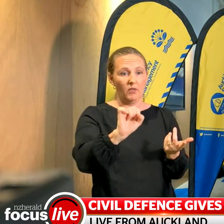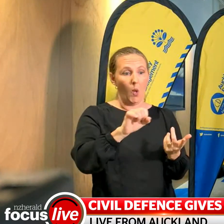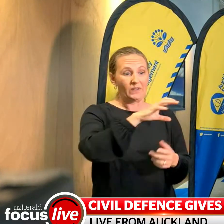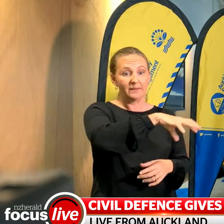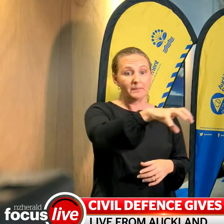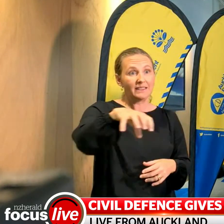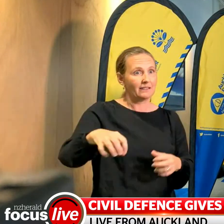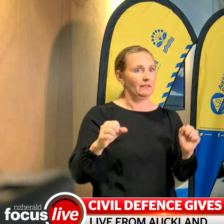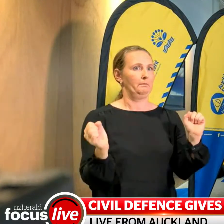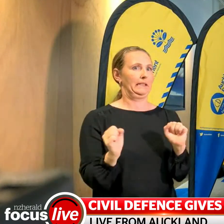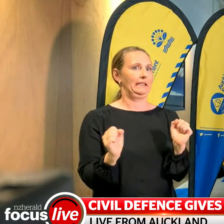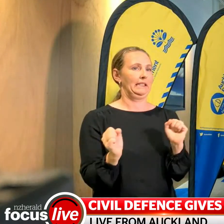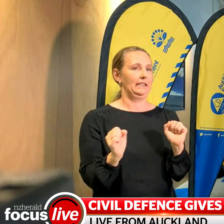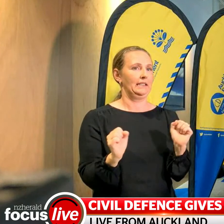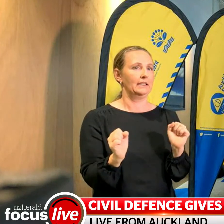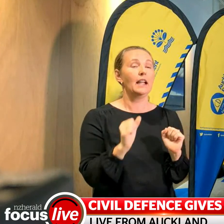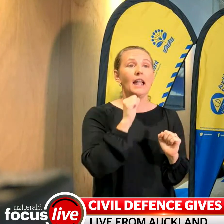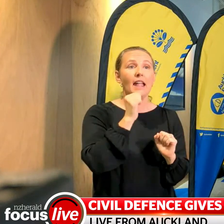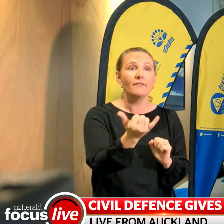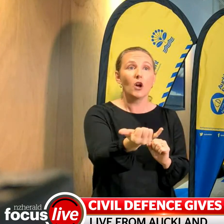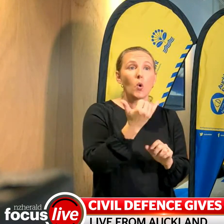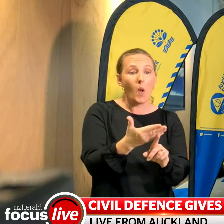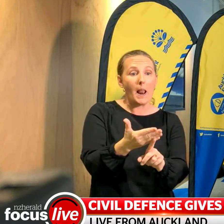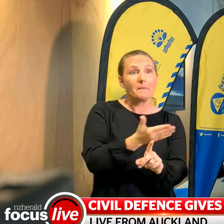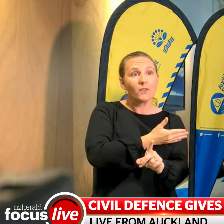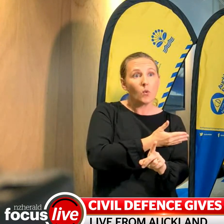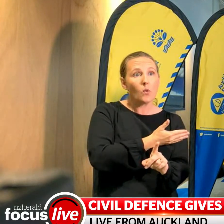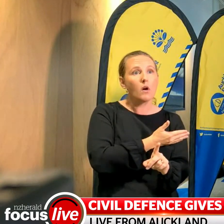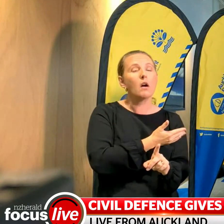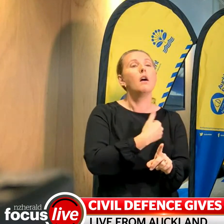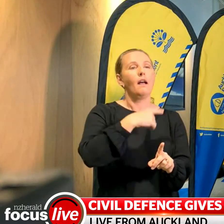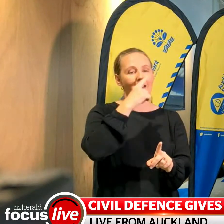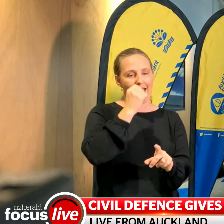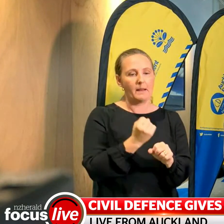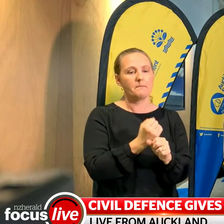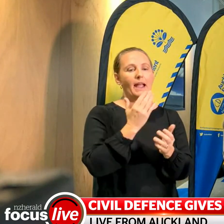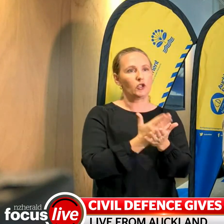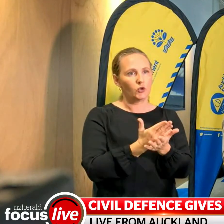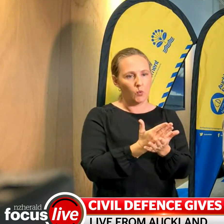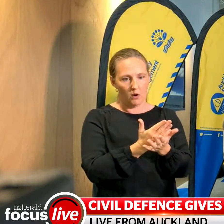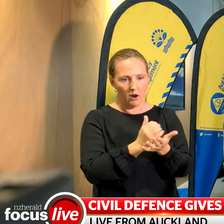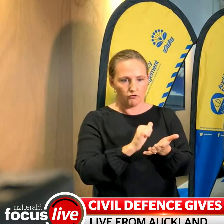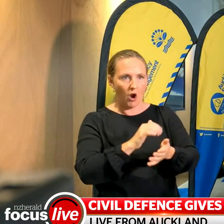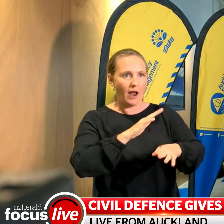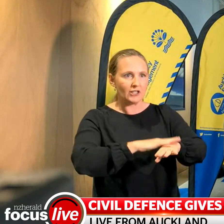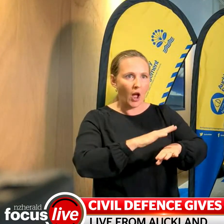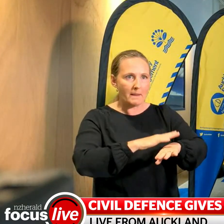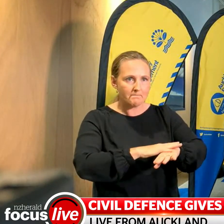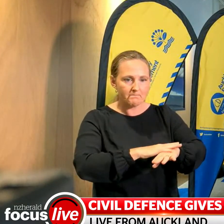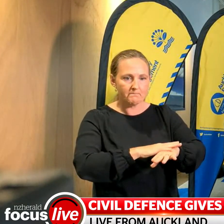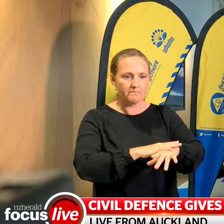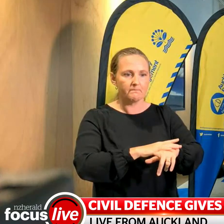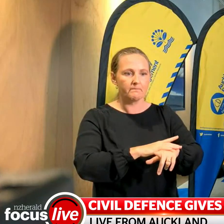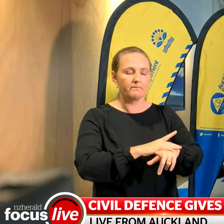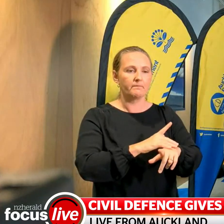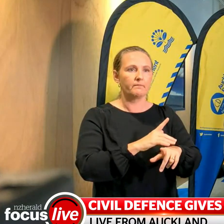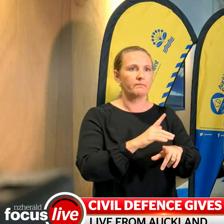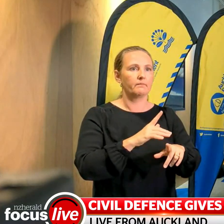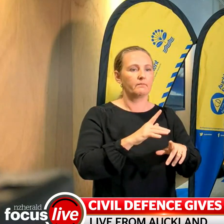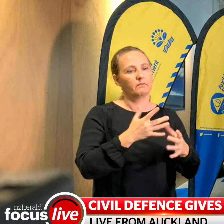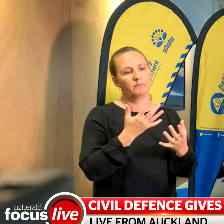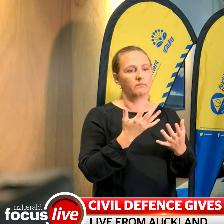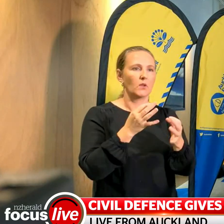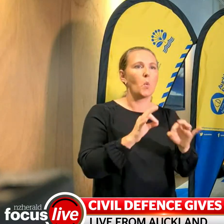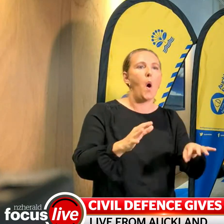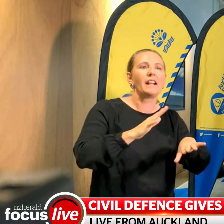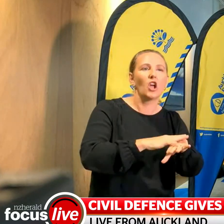transfer stations, and if you do call, we can make sure that we can pass you through at a time where we know it's not going to mean